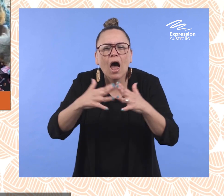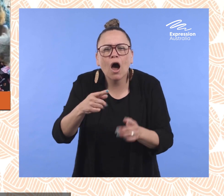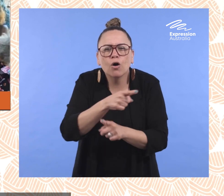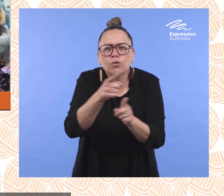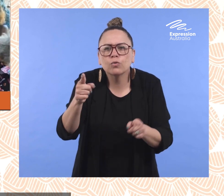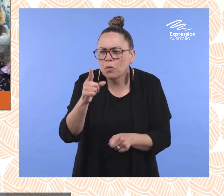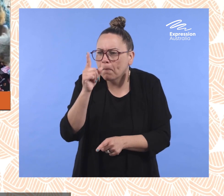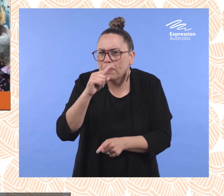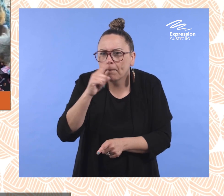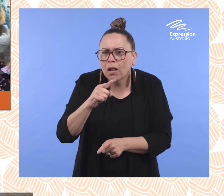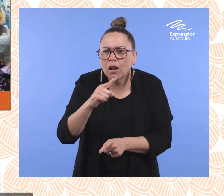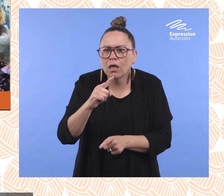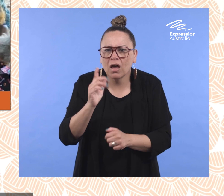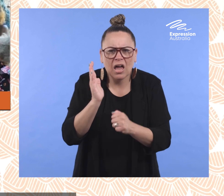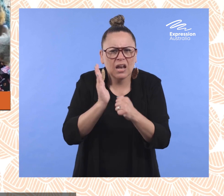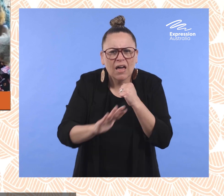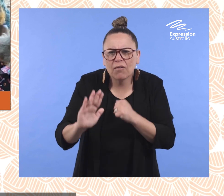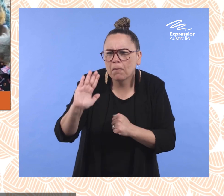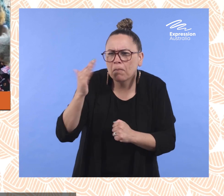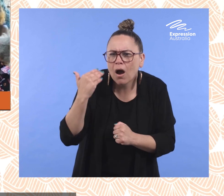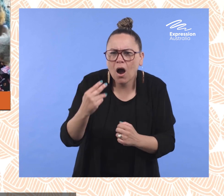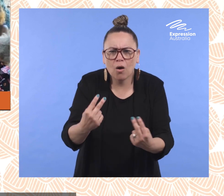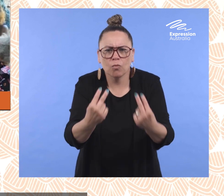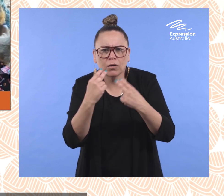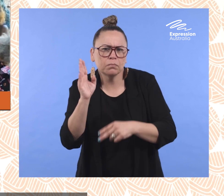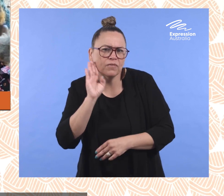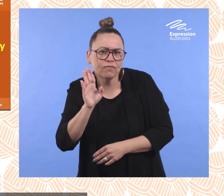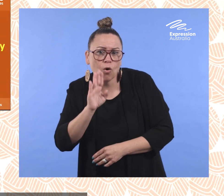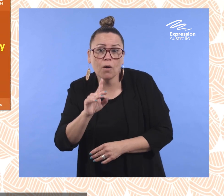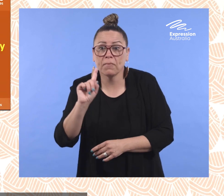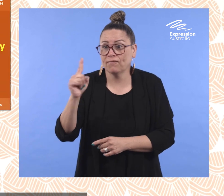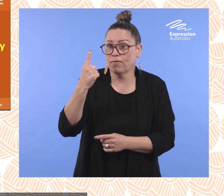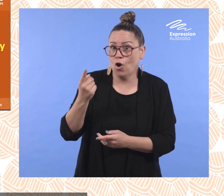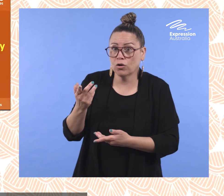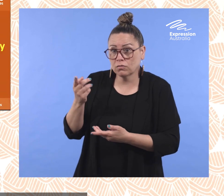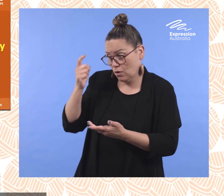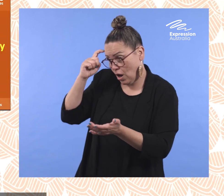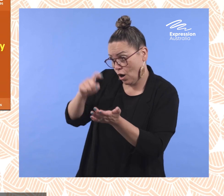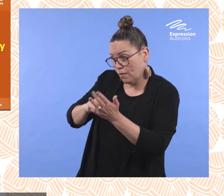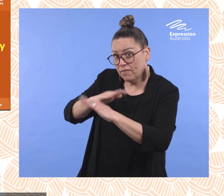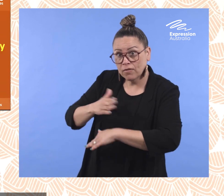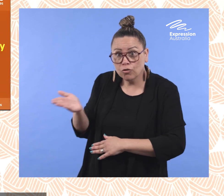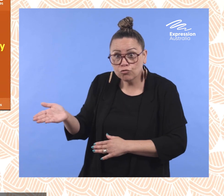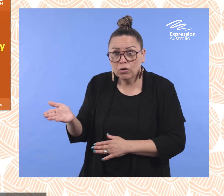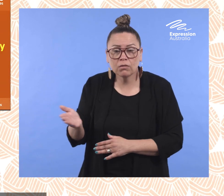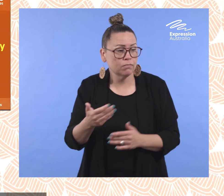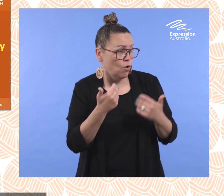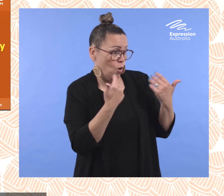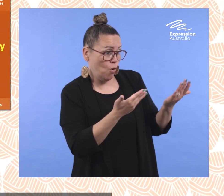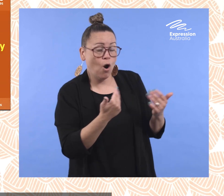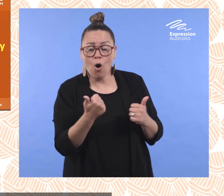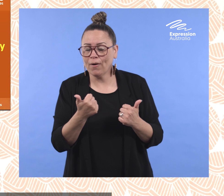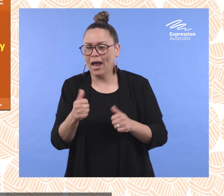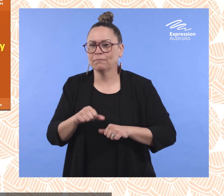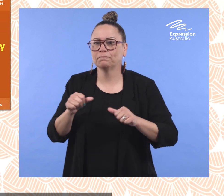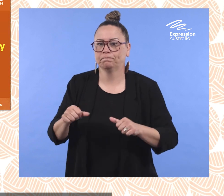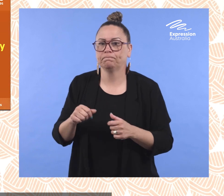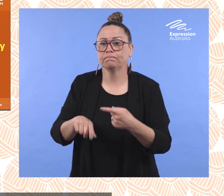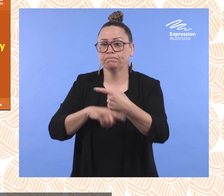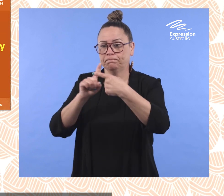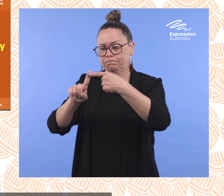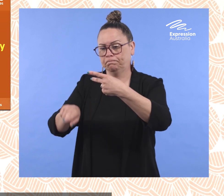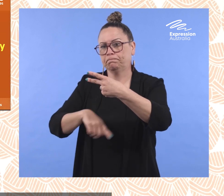for those that haven't been with us before. But for now, we'll go to you, Aunty Munya, for an acknowledgement. Okay. Thank you. Yep. So Nungaman Ladi